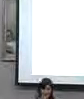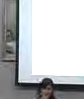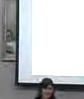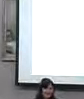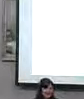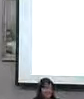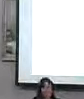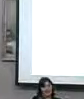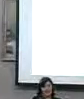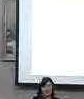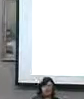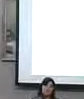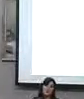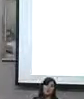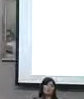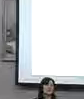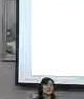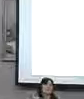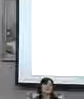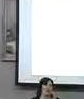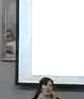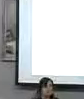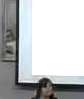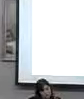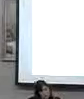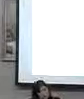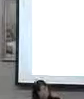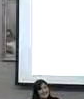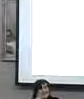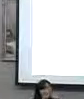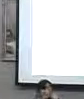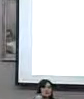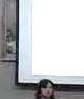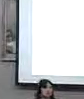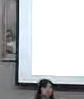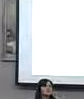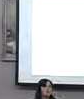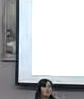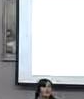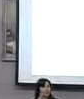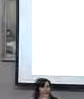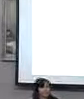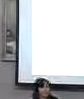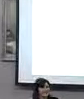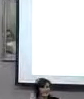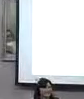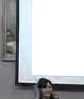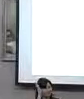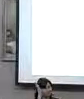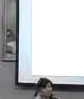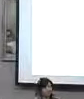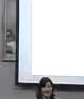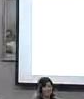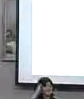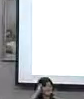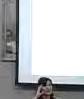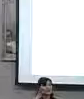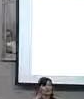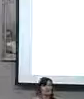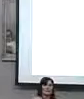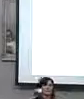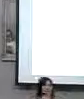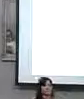their practice. So we'll be having an extremely interesting and insightful afternoon hearing about this very rich